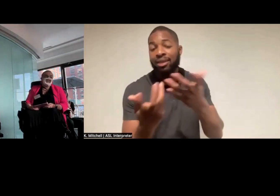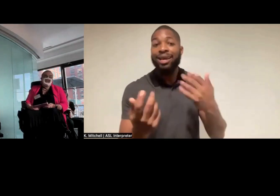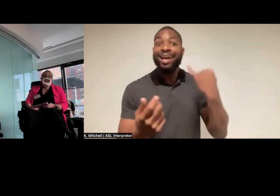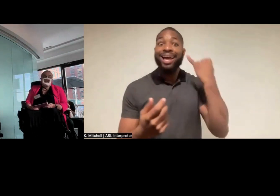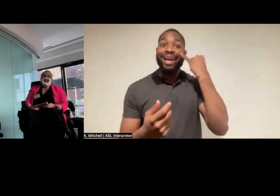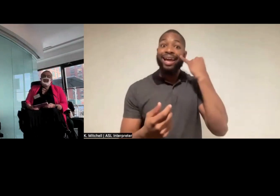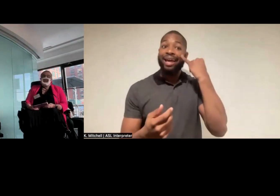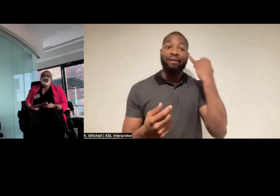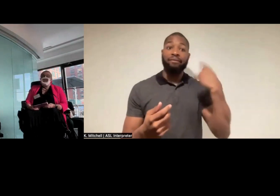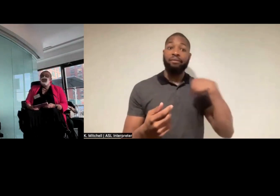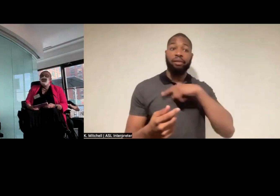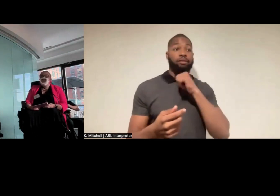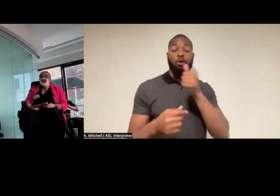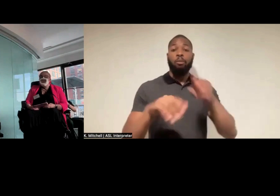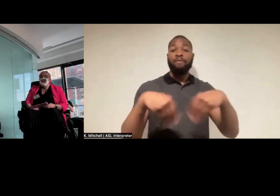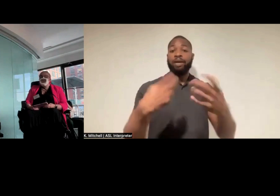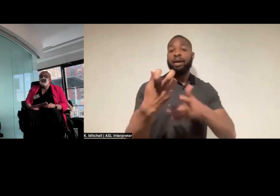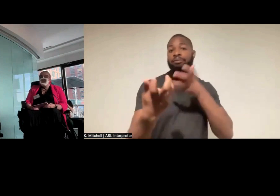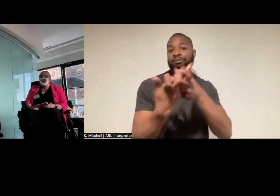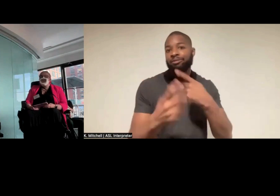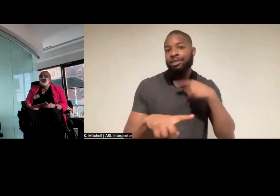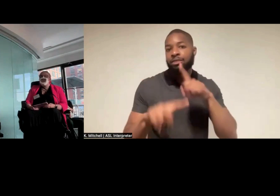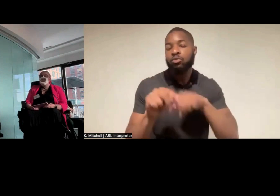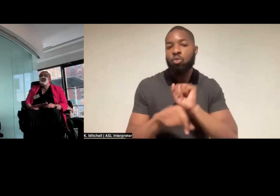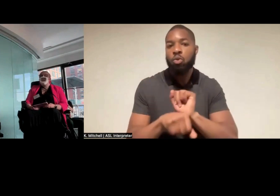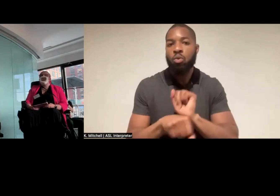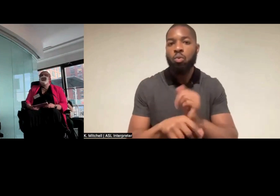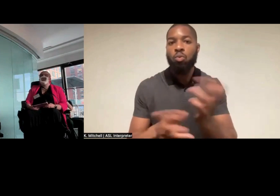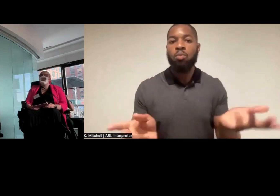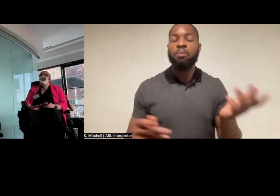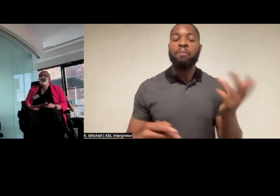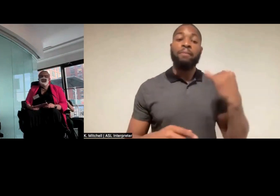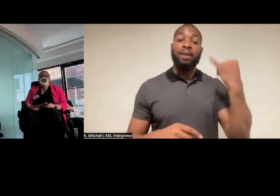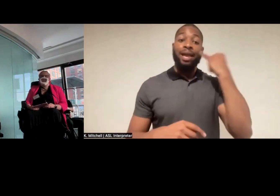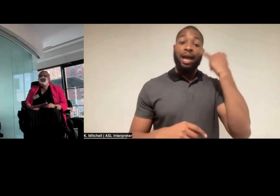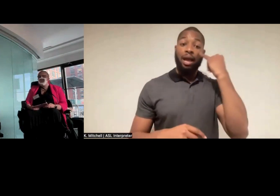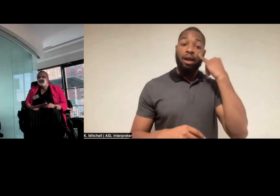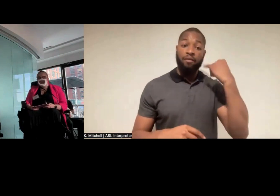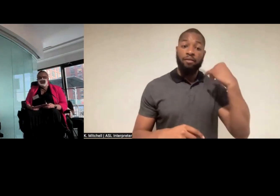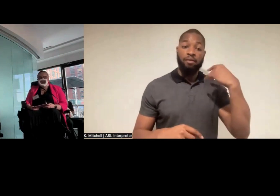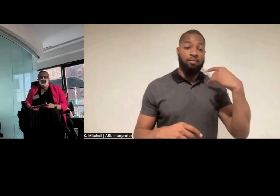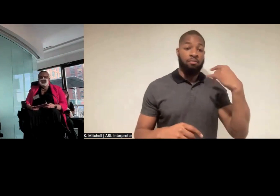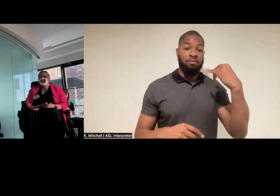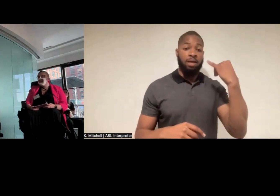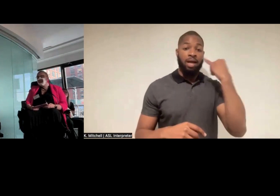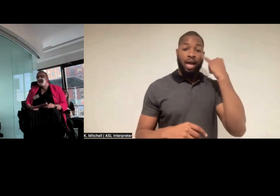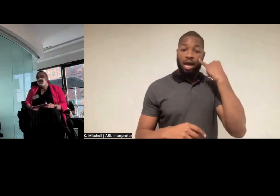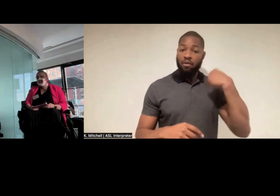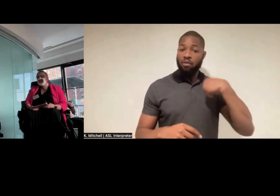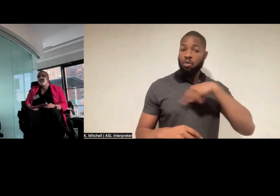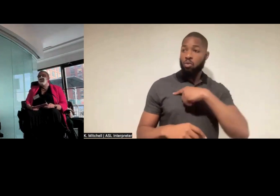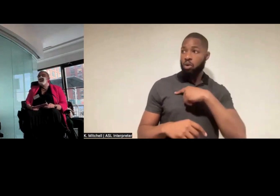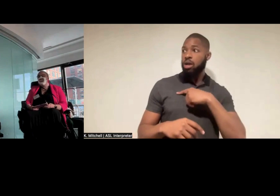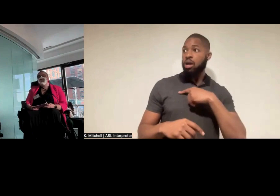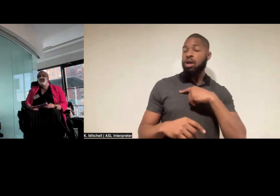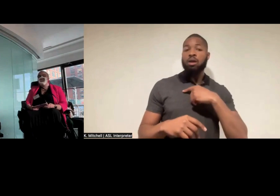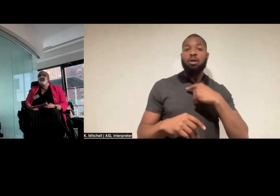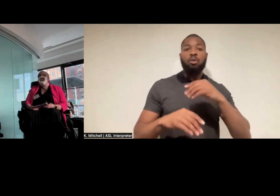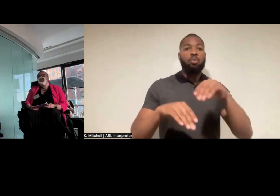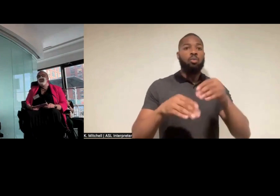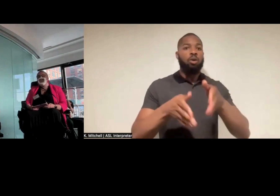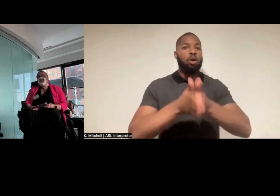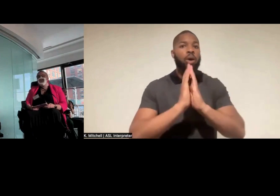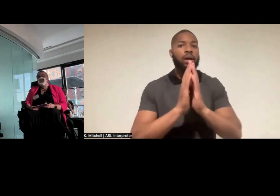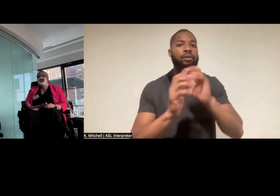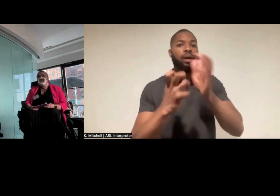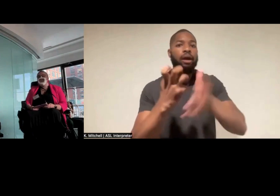justice movement. If we were, then this whole process of applying and requesting an accommodation wouldn't exist. We wouldn't have to prove